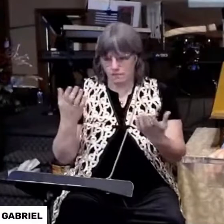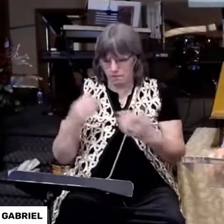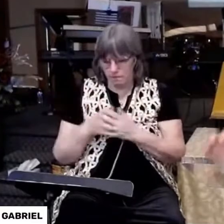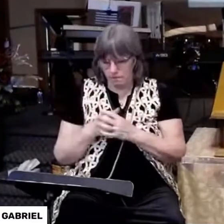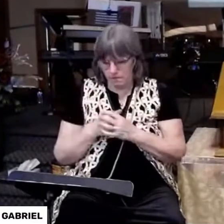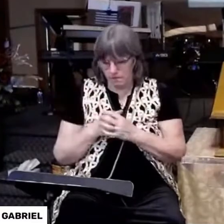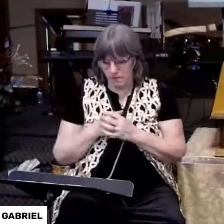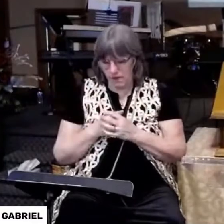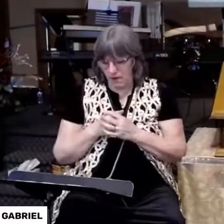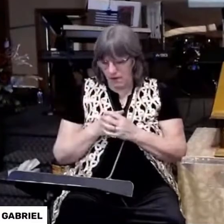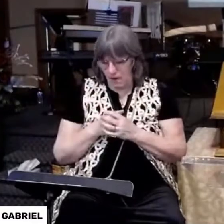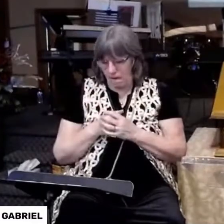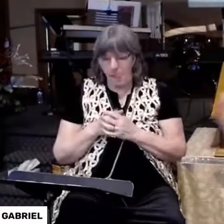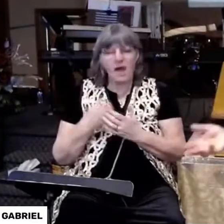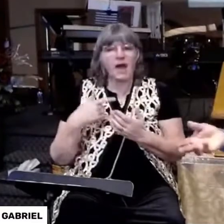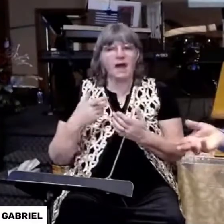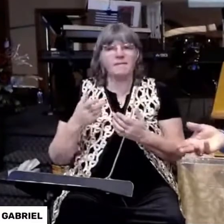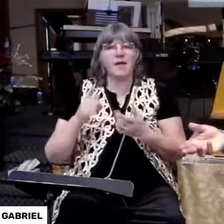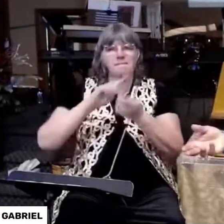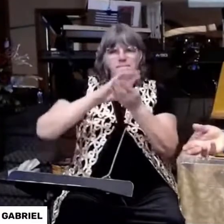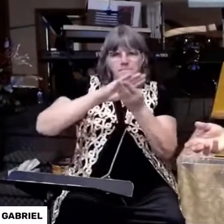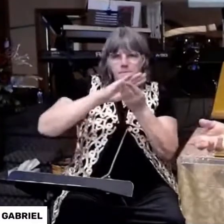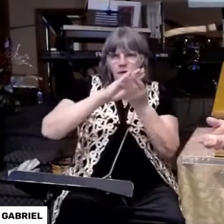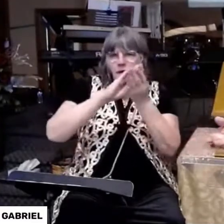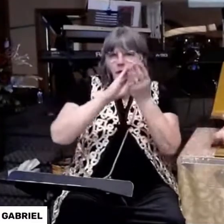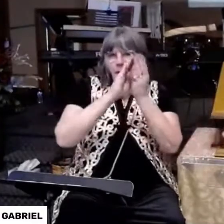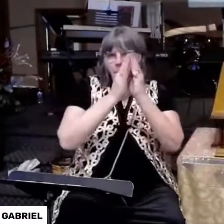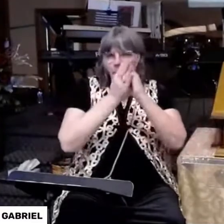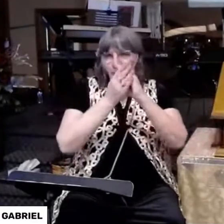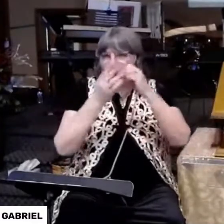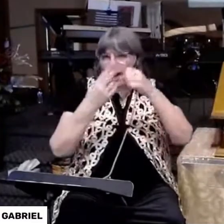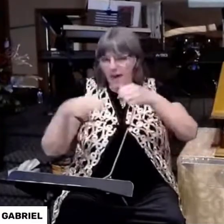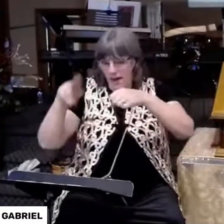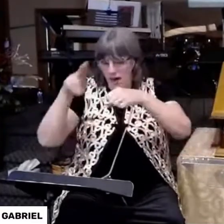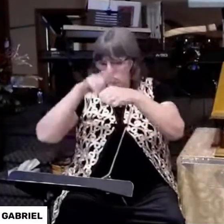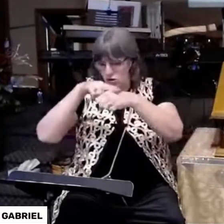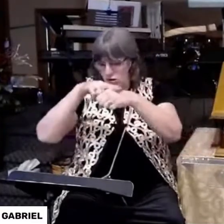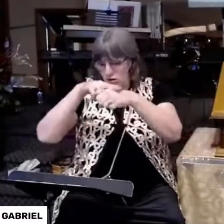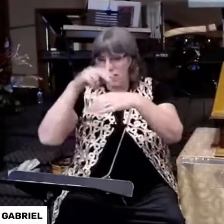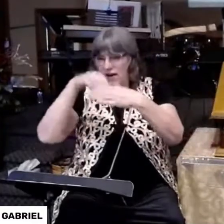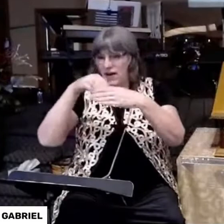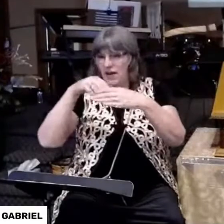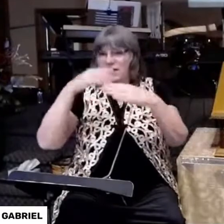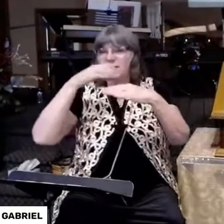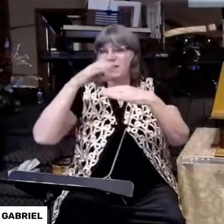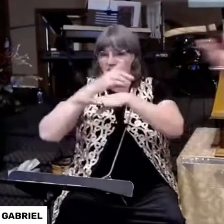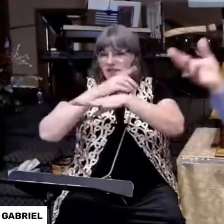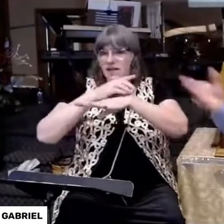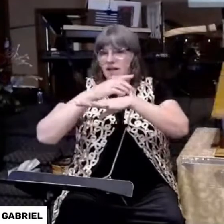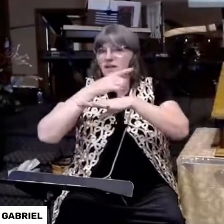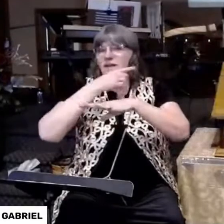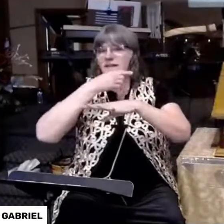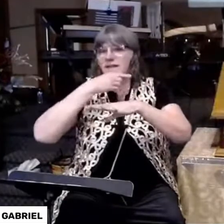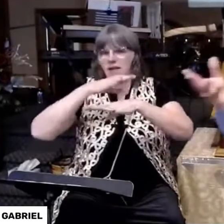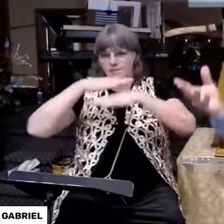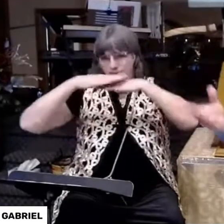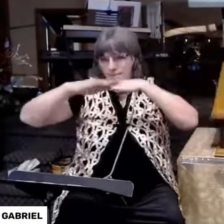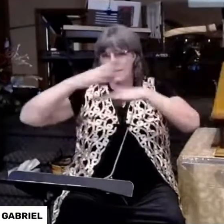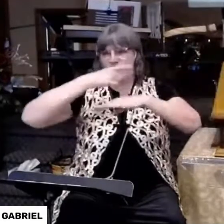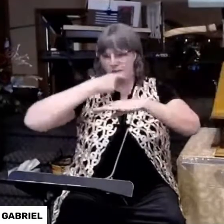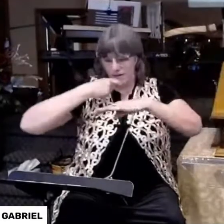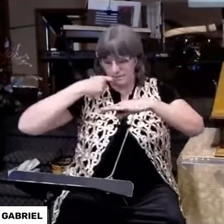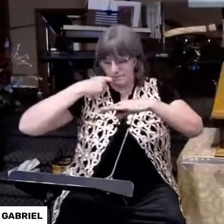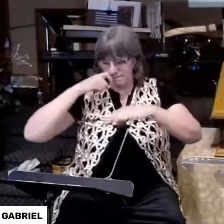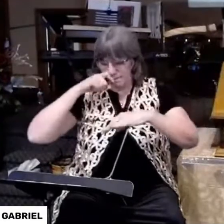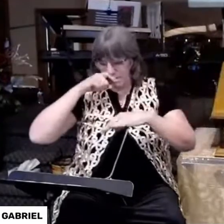And as they established themselves as a nation, even right there in the desert, as they established their